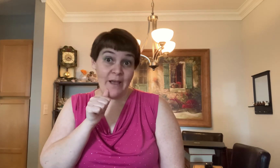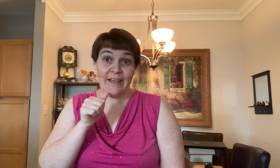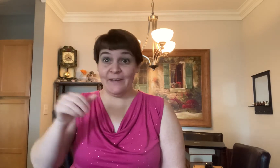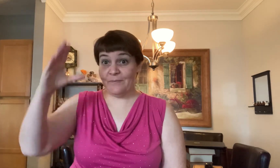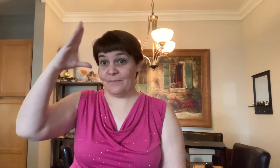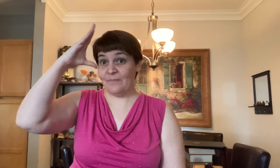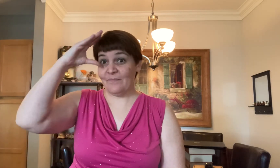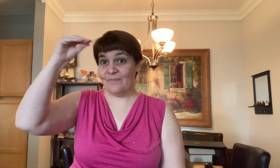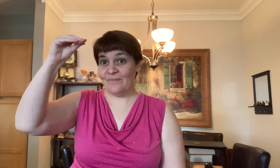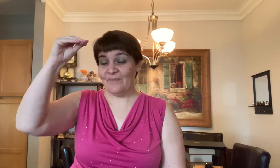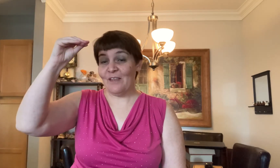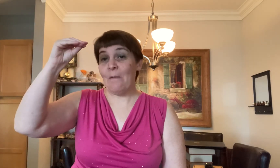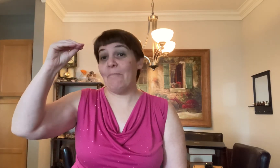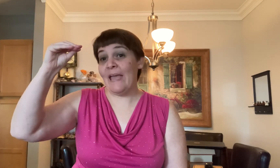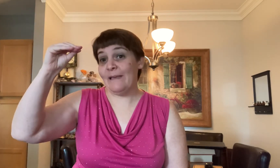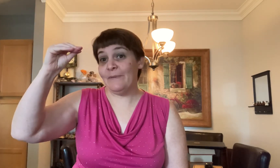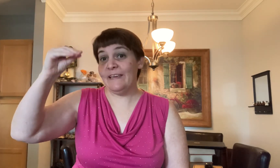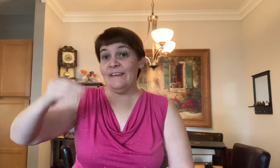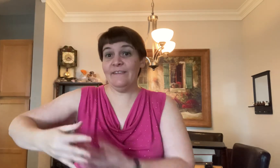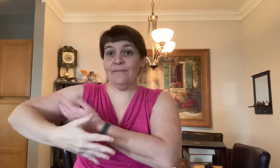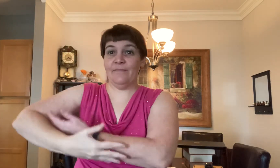Boy, baby,